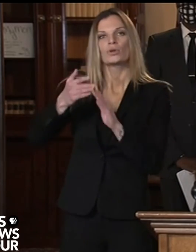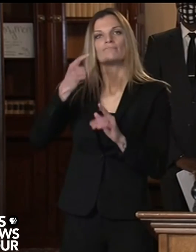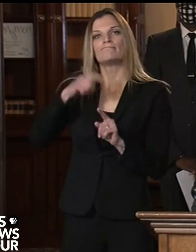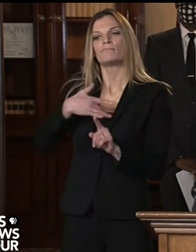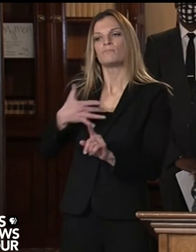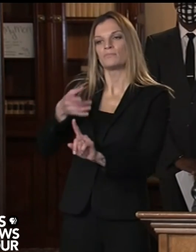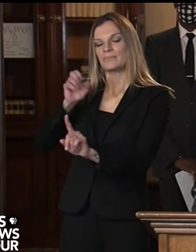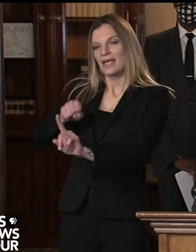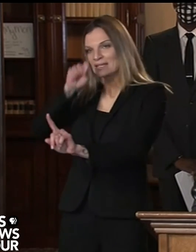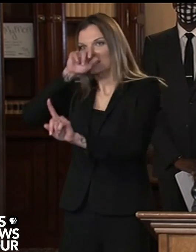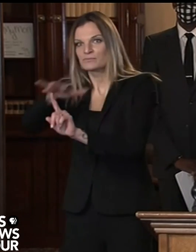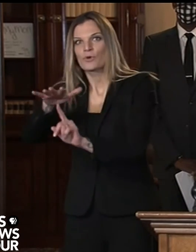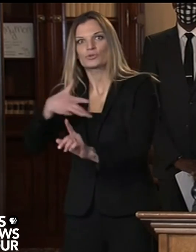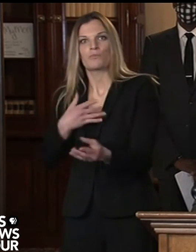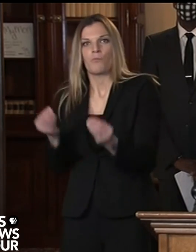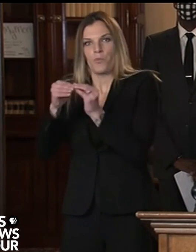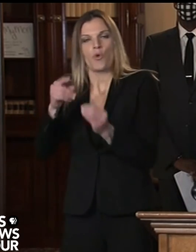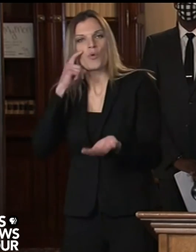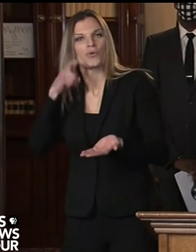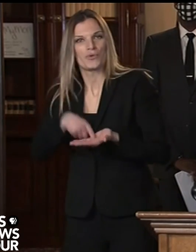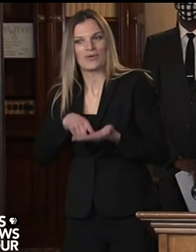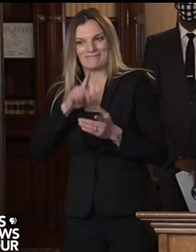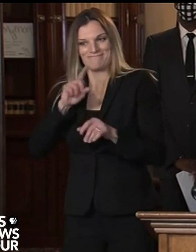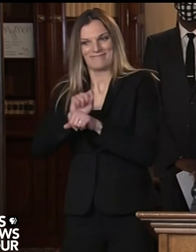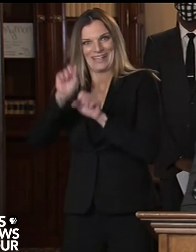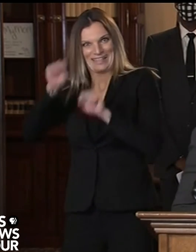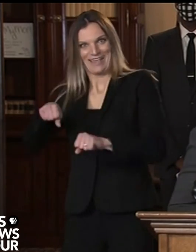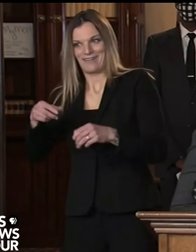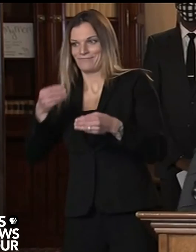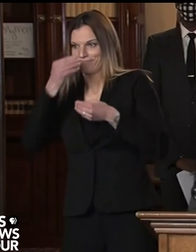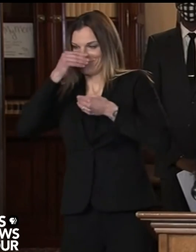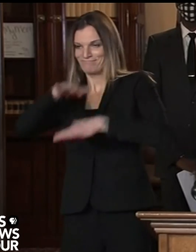why we've seen these disparities.